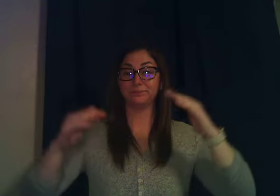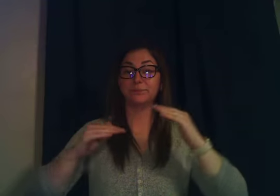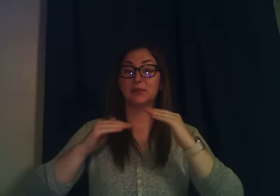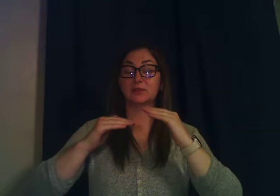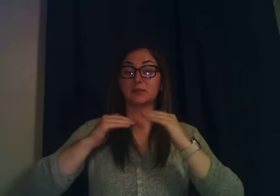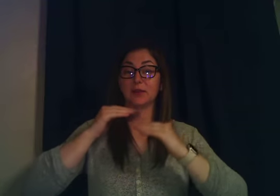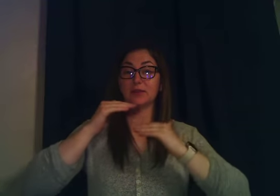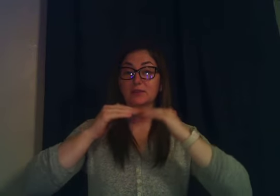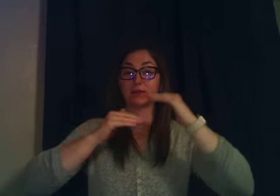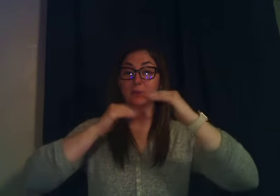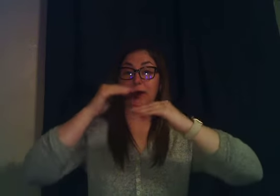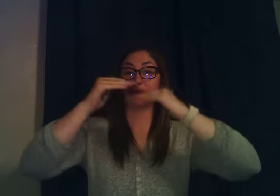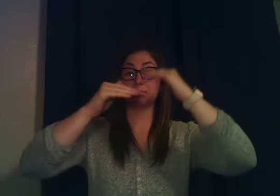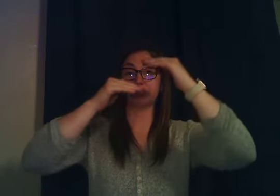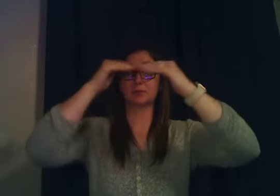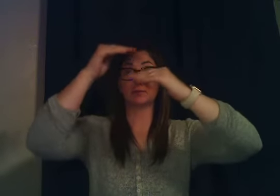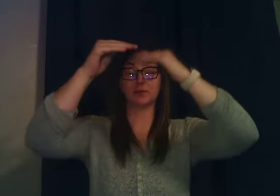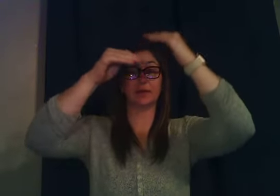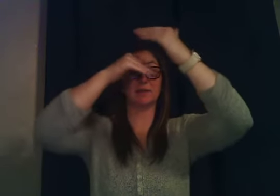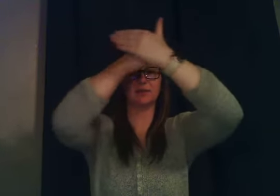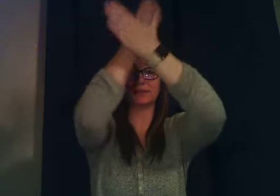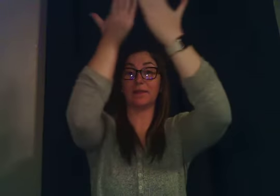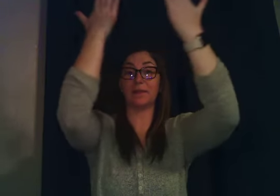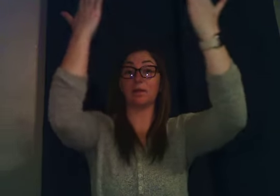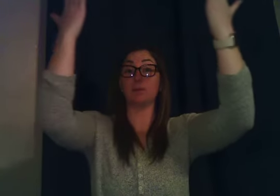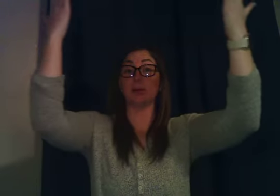So your hands are coming up toward the heavens and then they open.